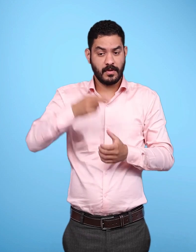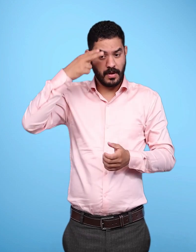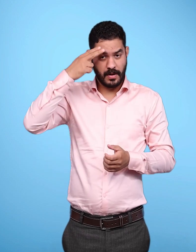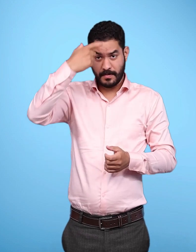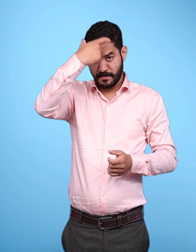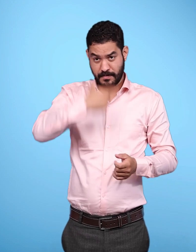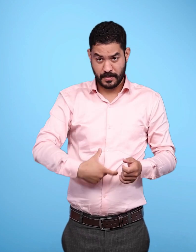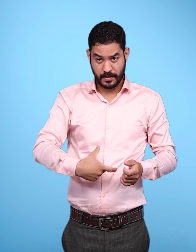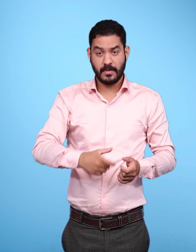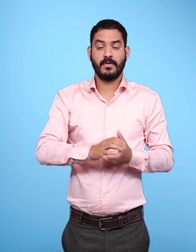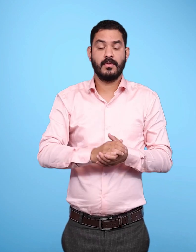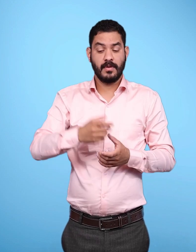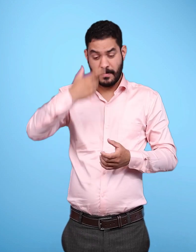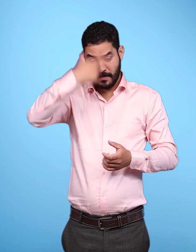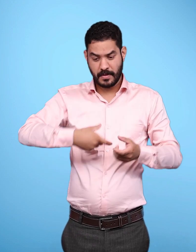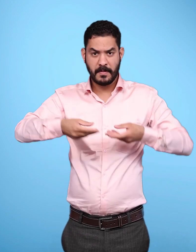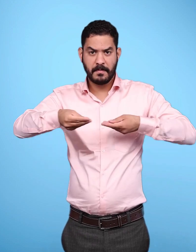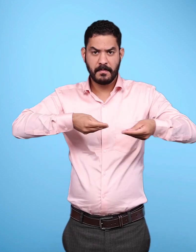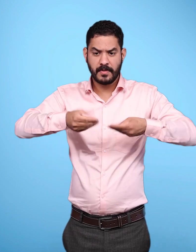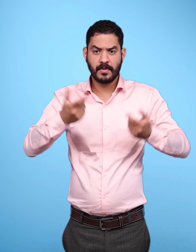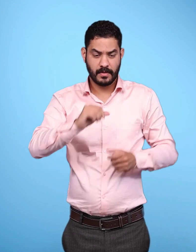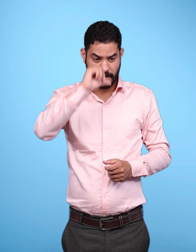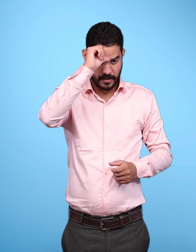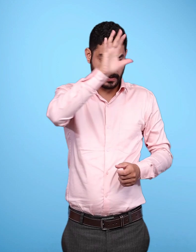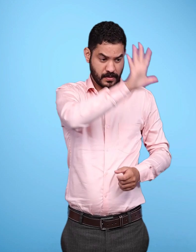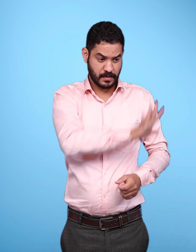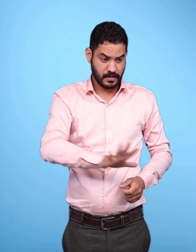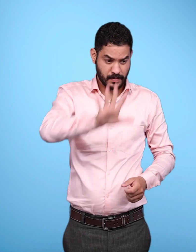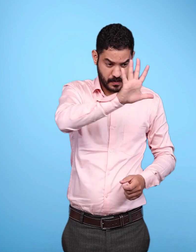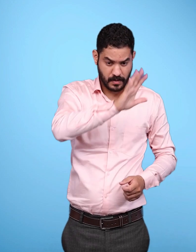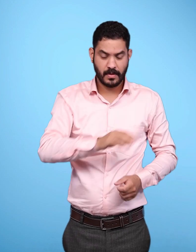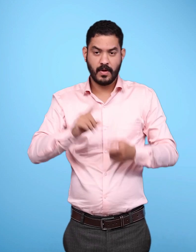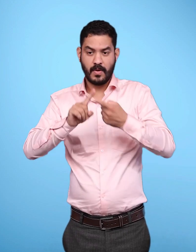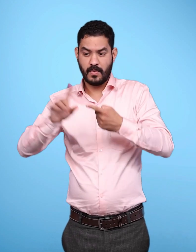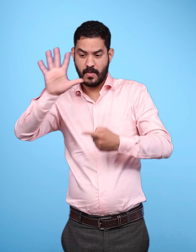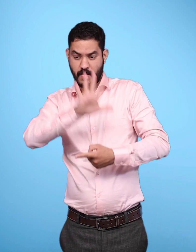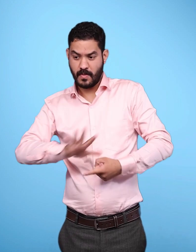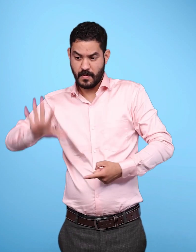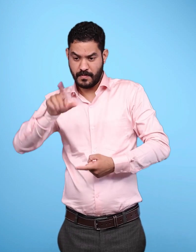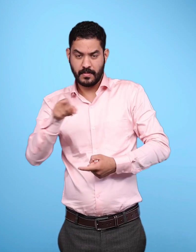and sailors played an important role in the sea trade between India and Europe.